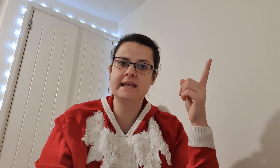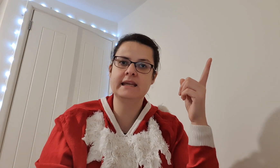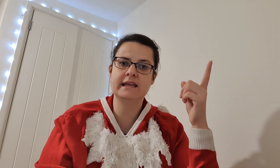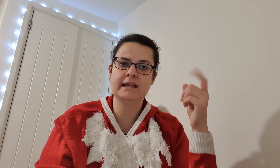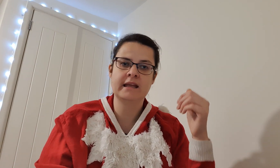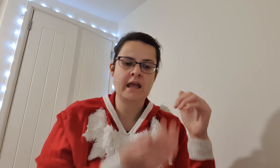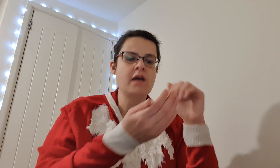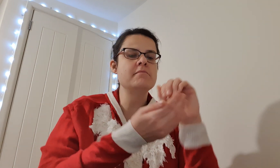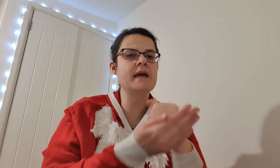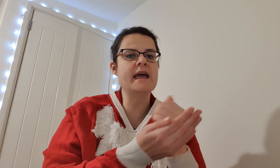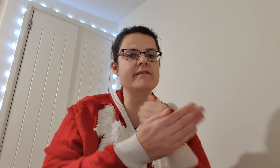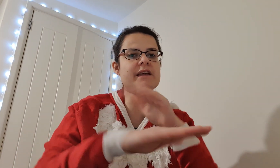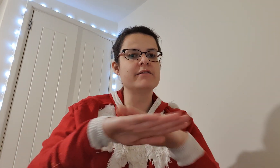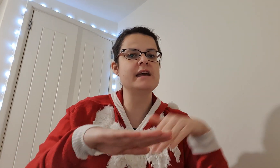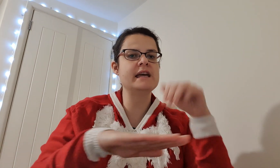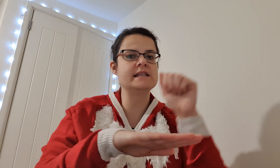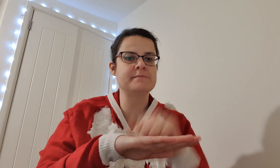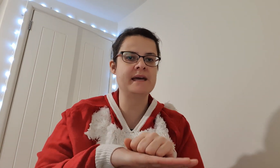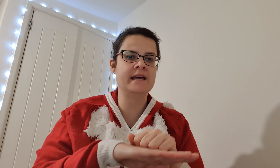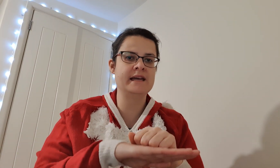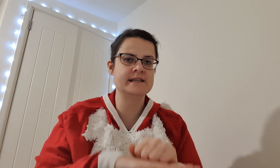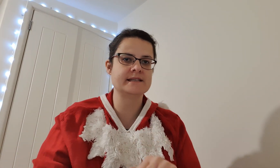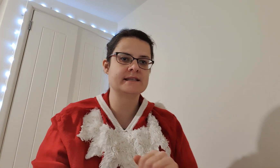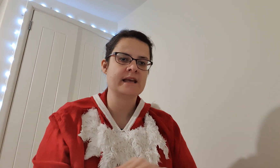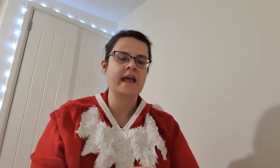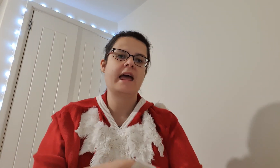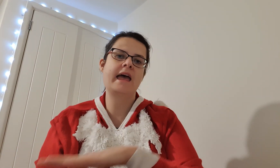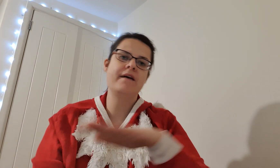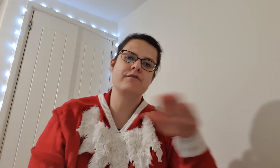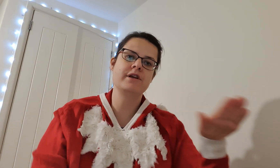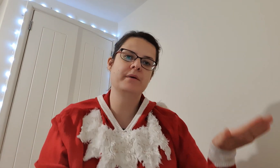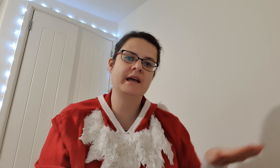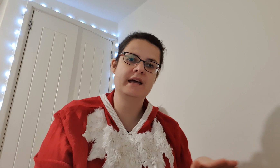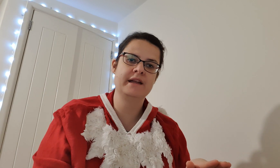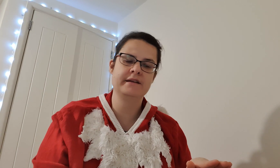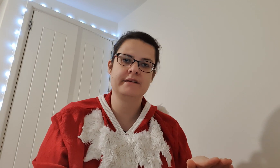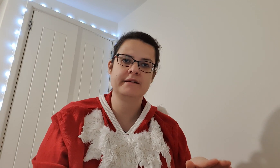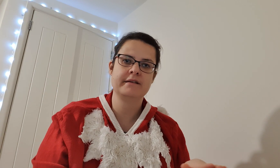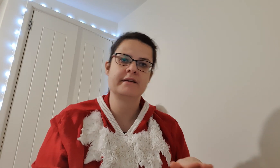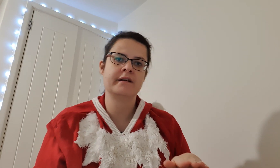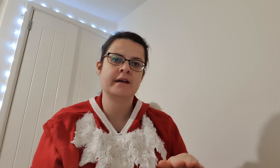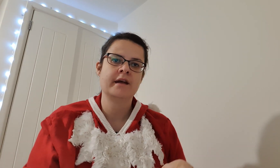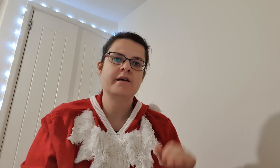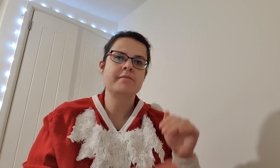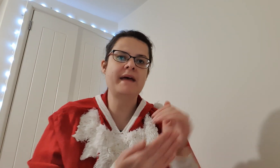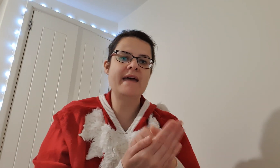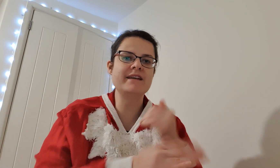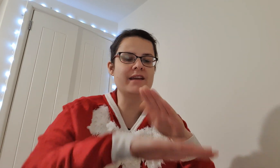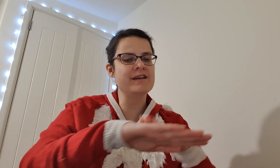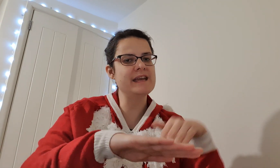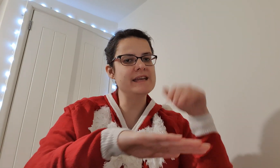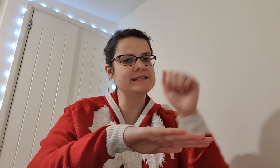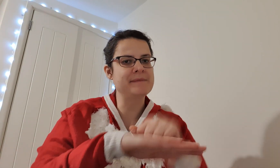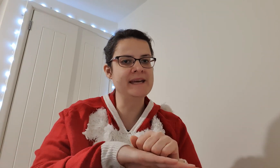understanding. Merry Christmas, everyone. Merry